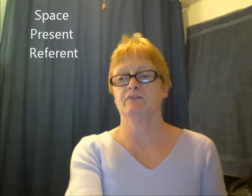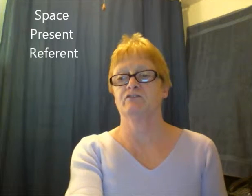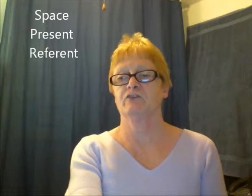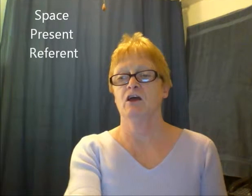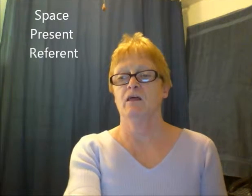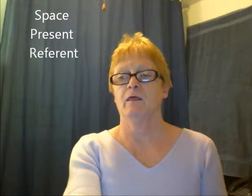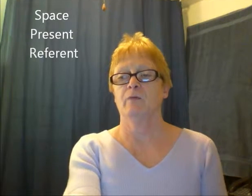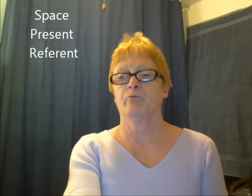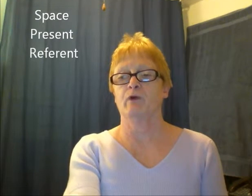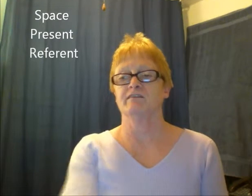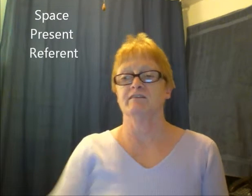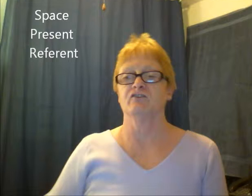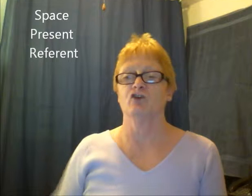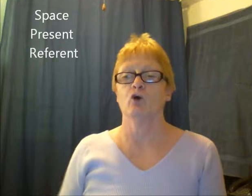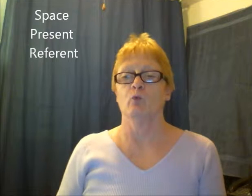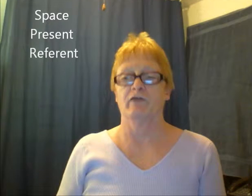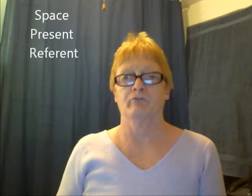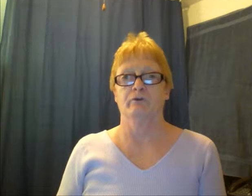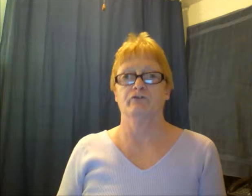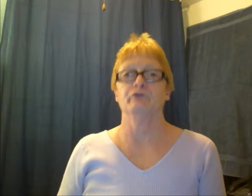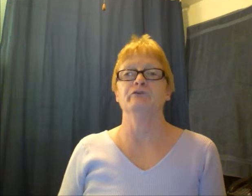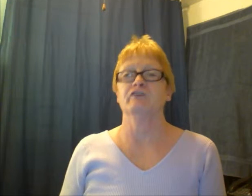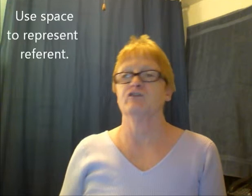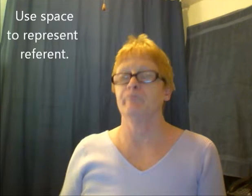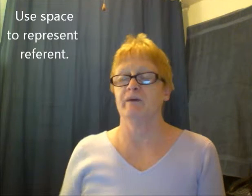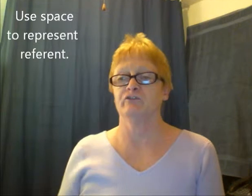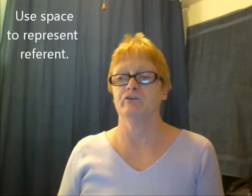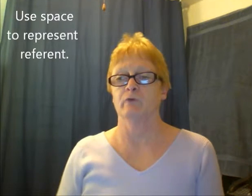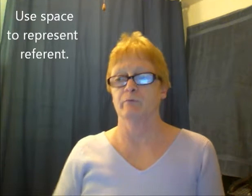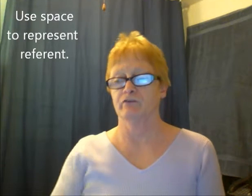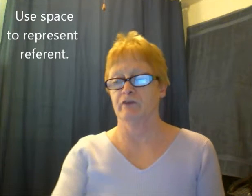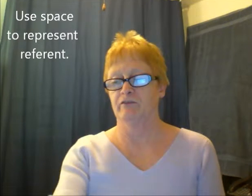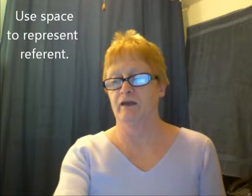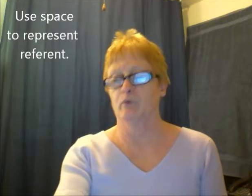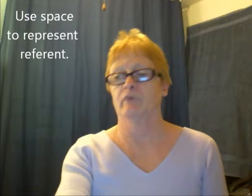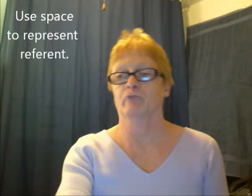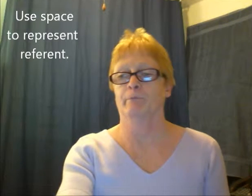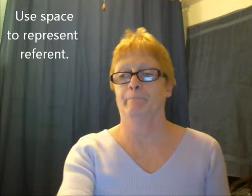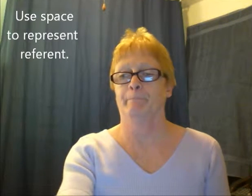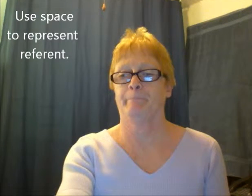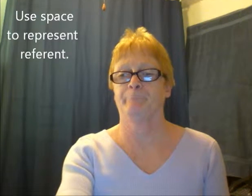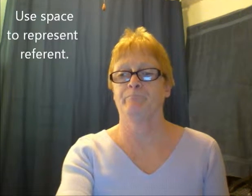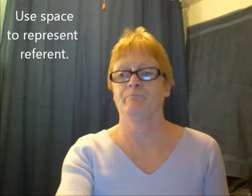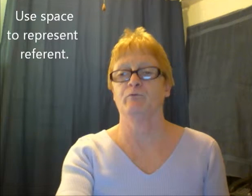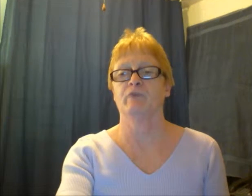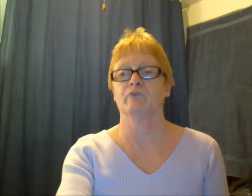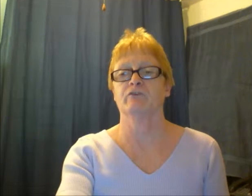space present referent. You're using space to represent that referent.